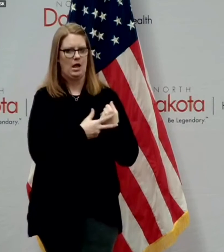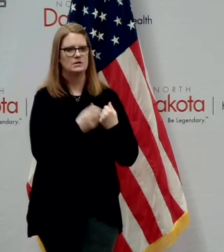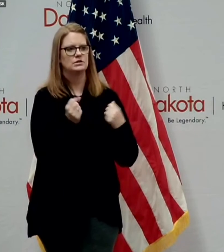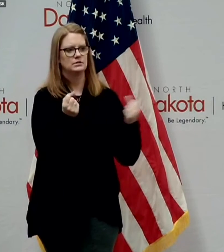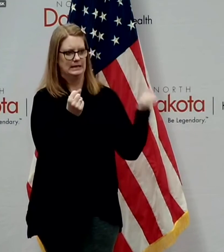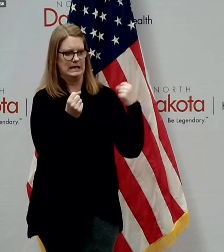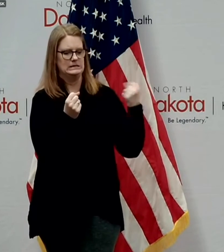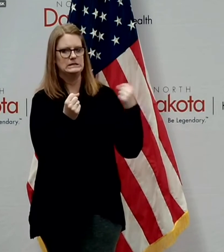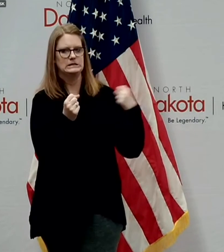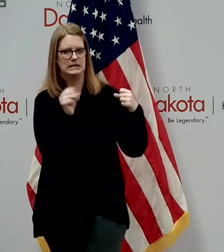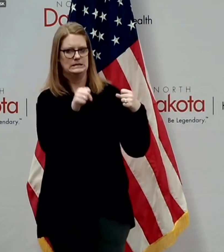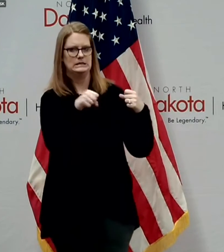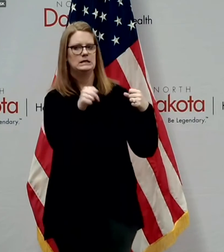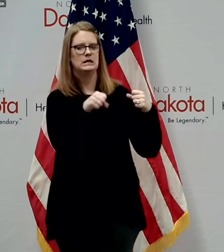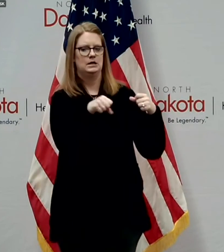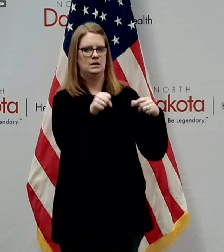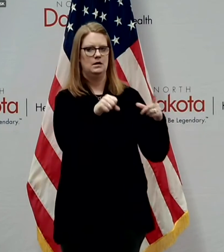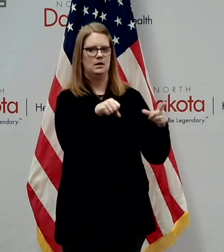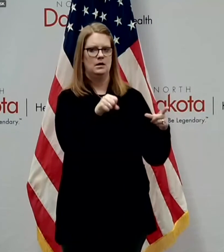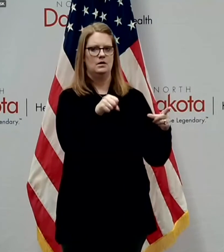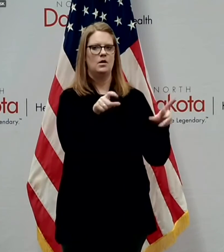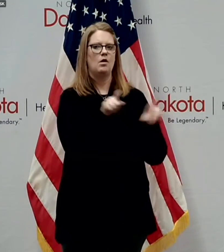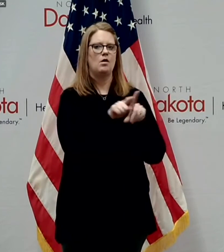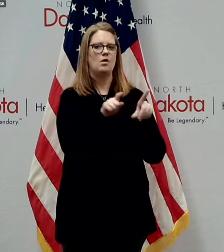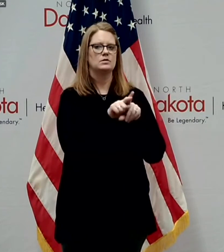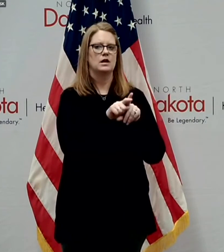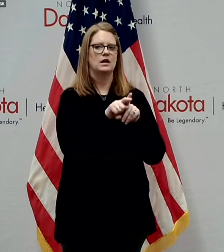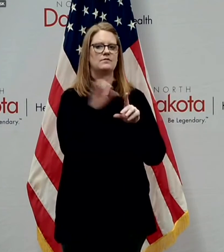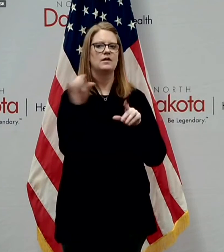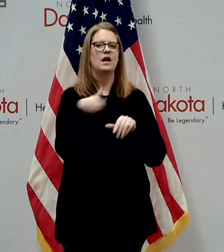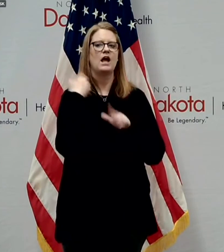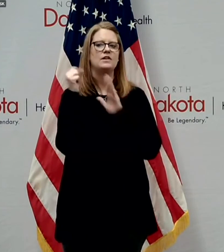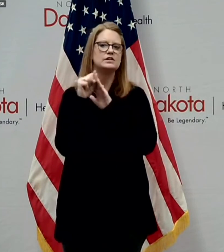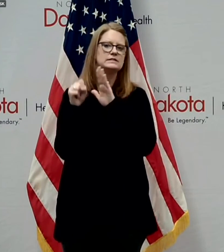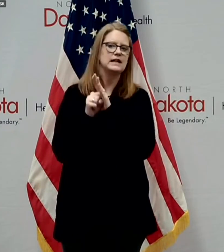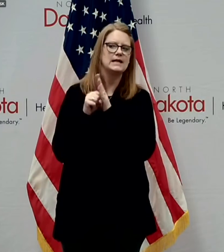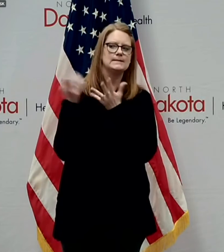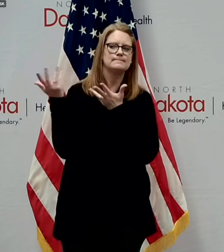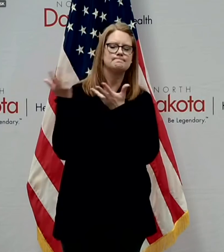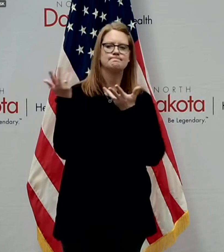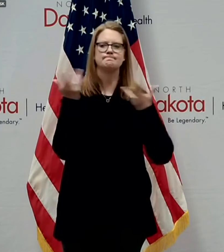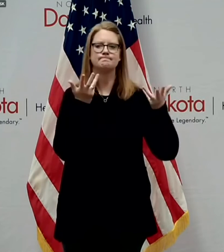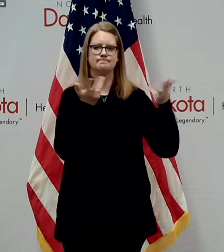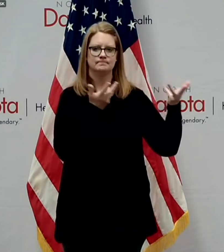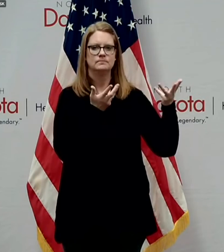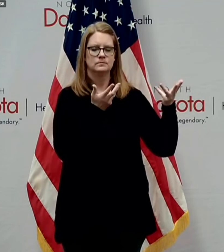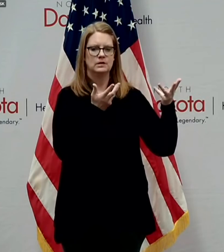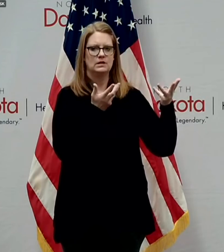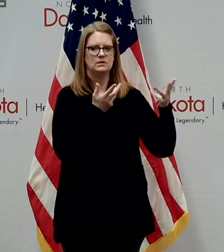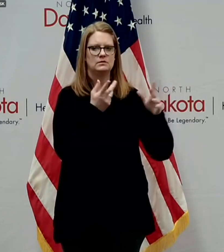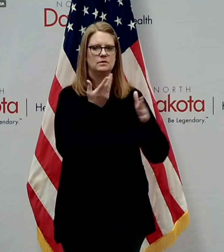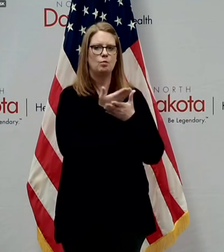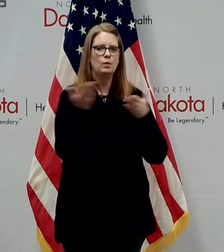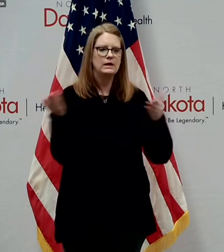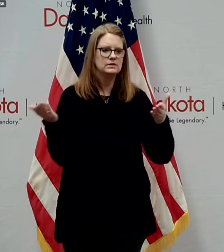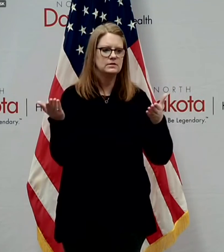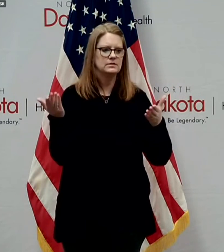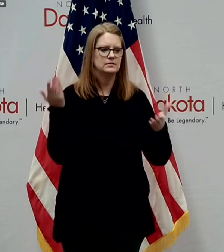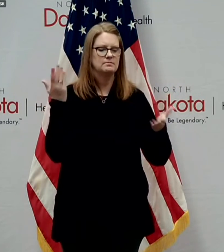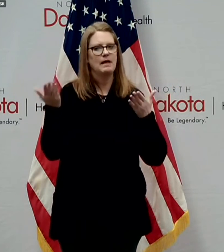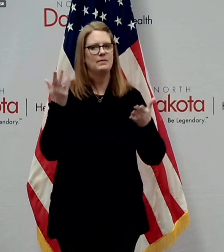It is. And we also have networks with other states to also get resources that might be